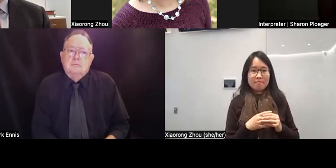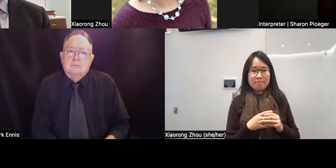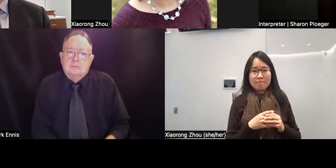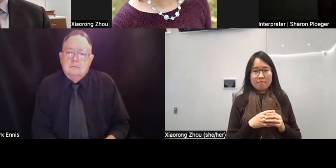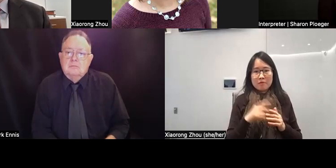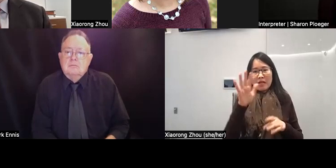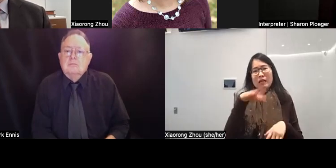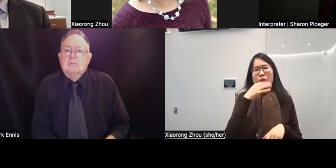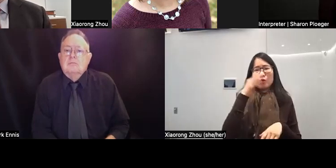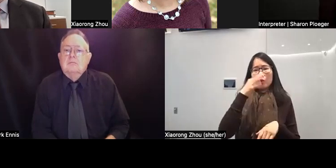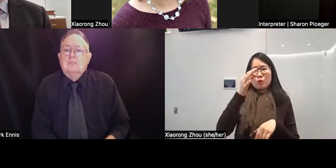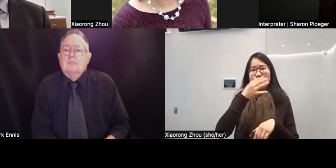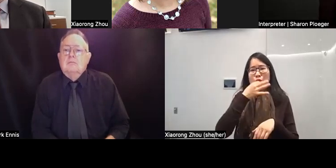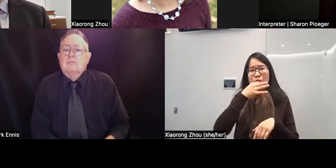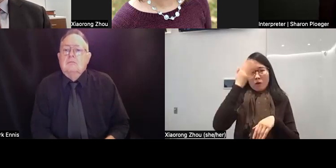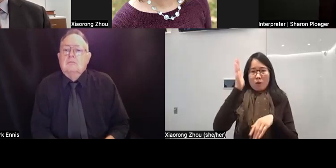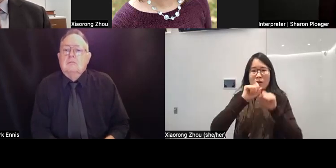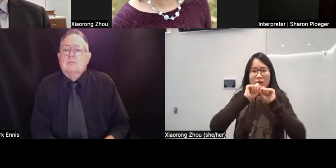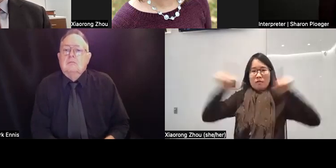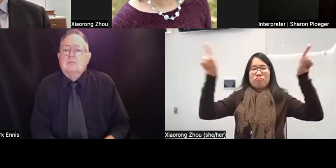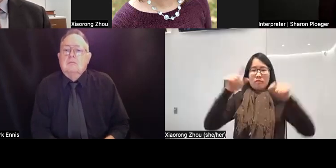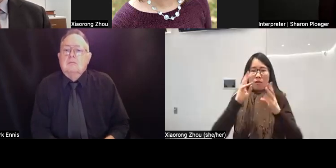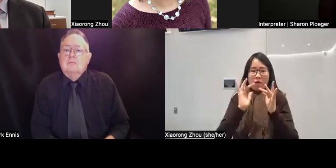intermix with one another.